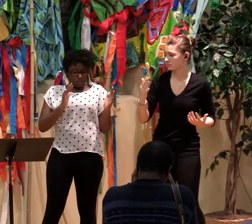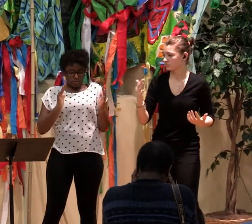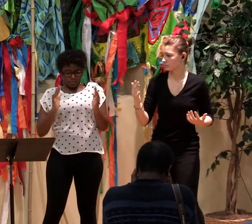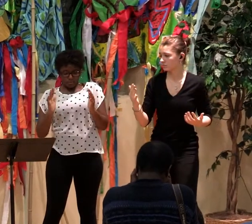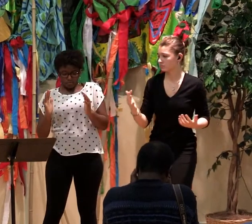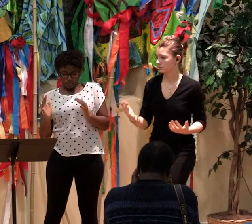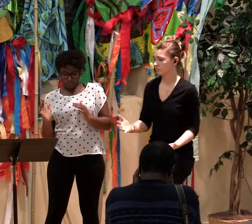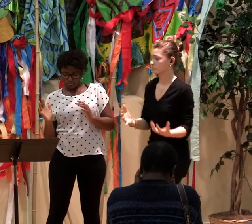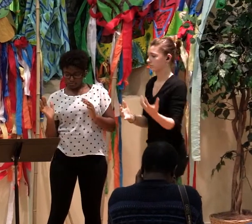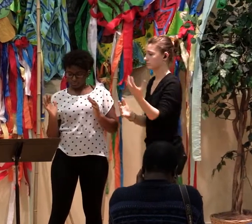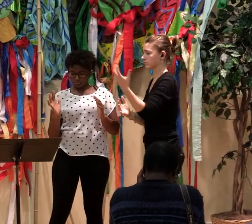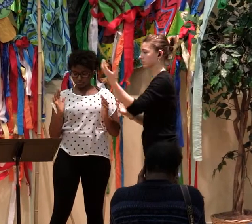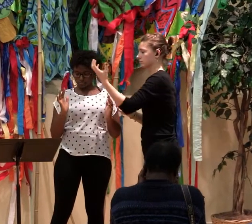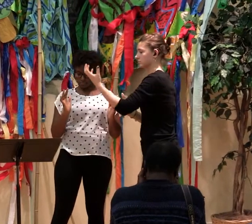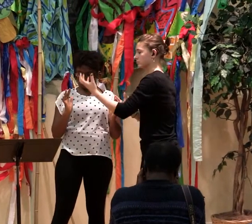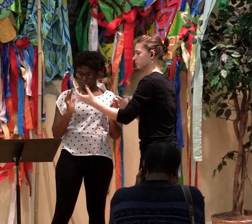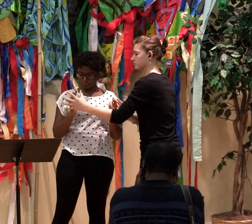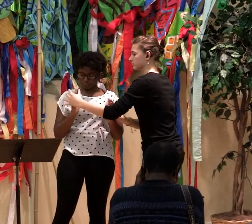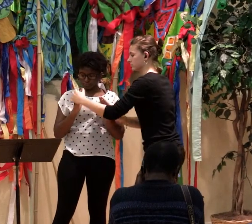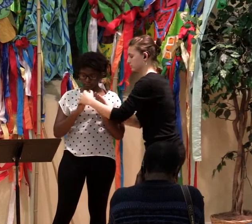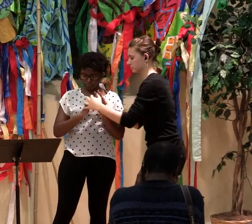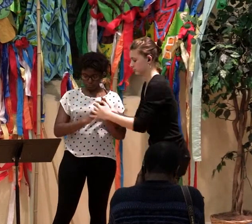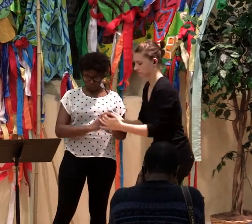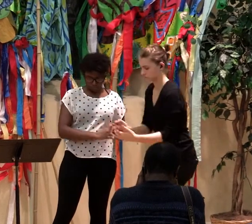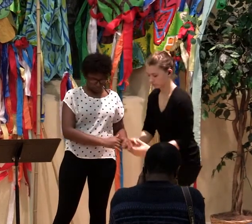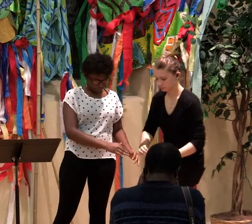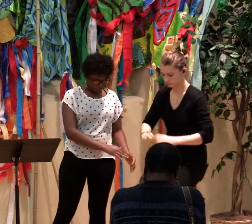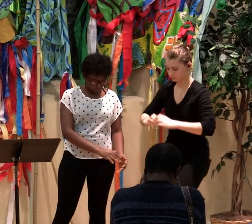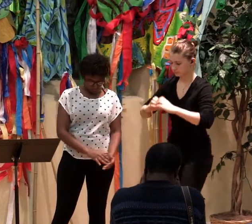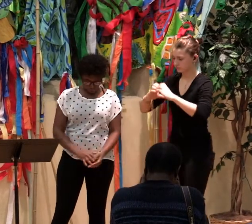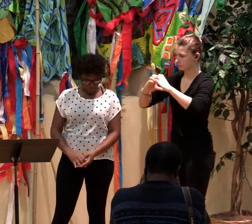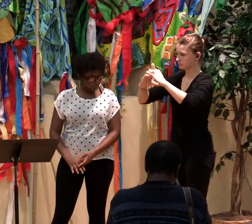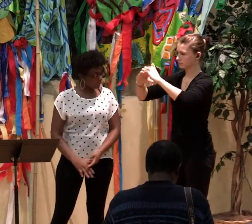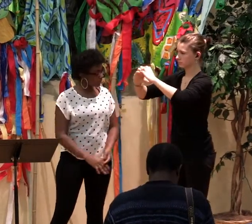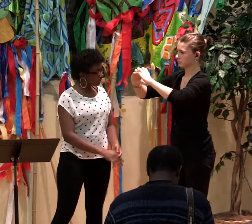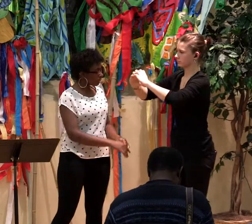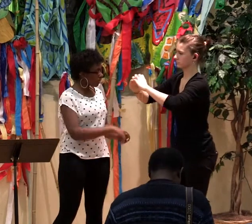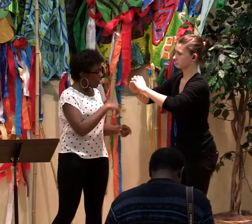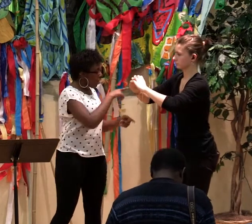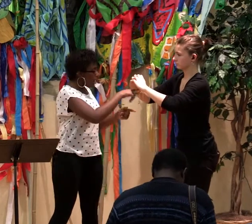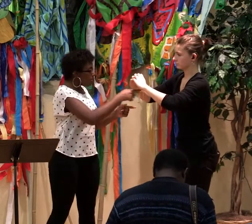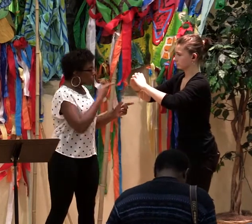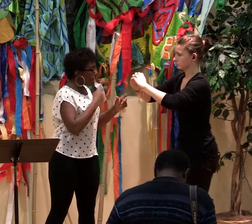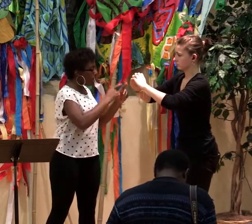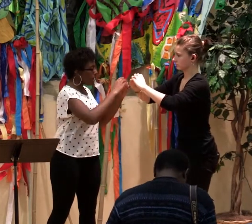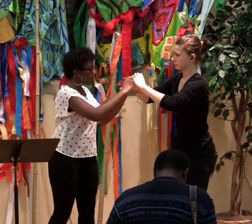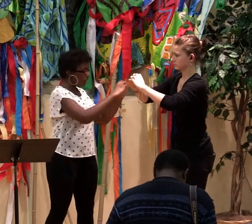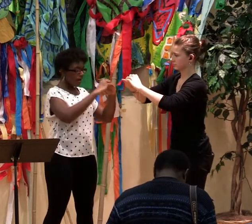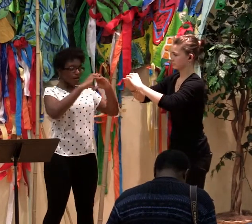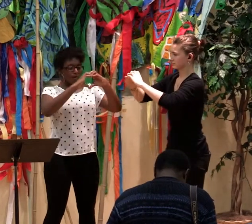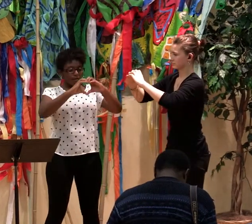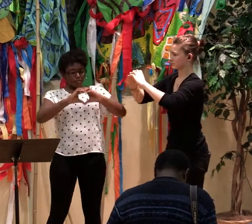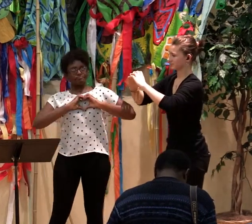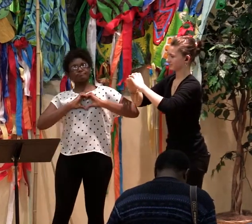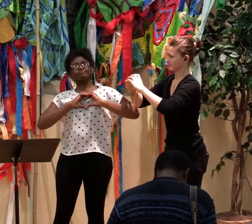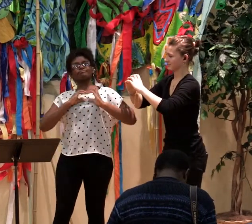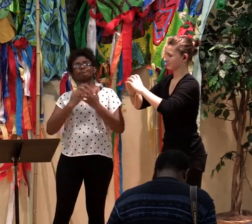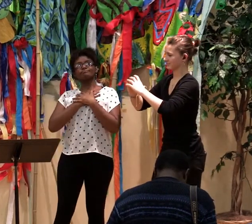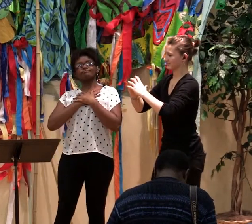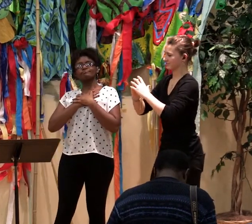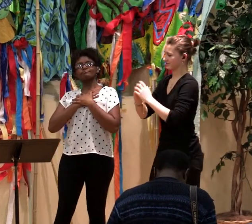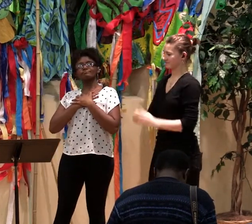breeze. The dream blurs, fades to pink